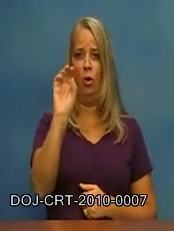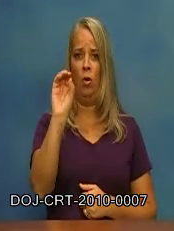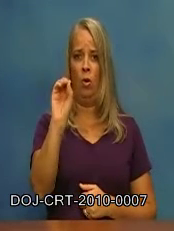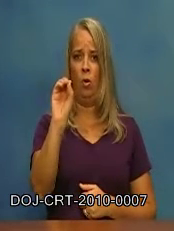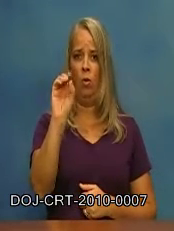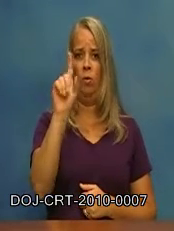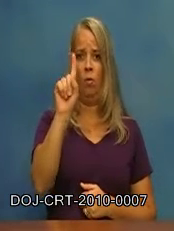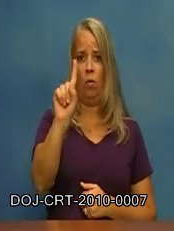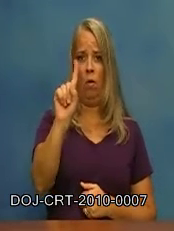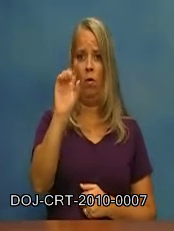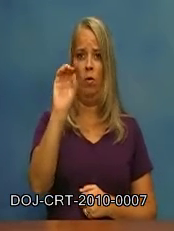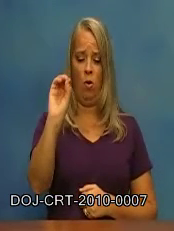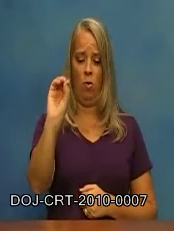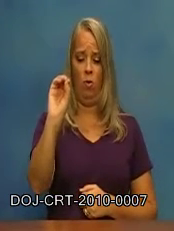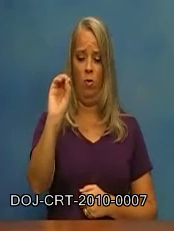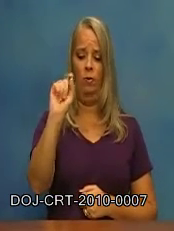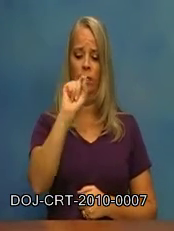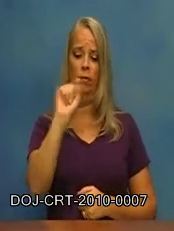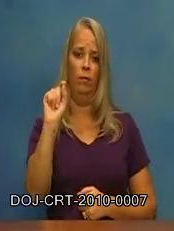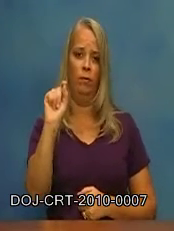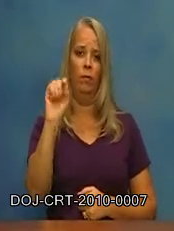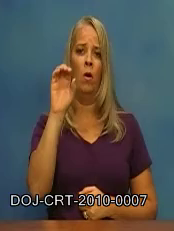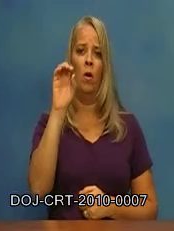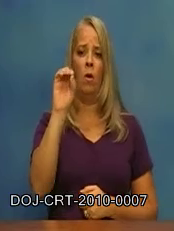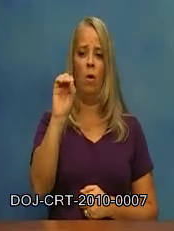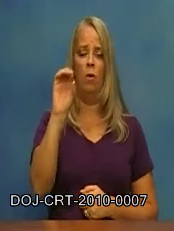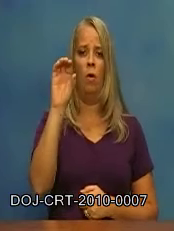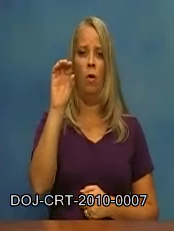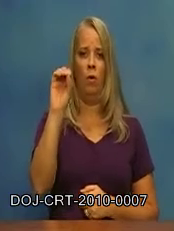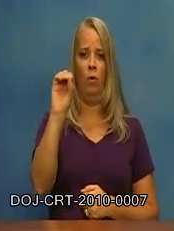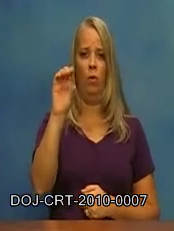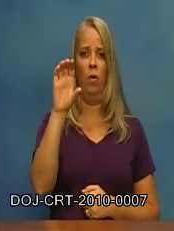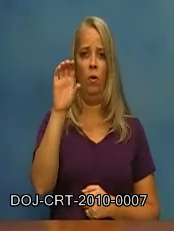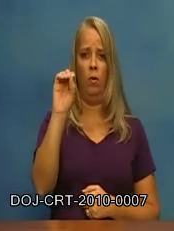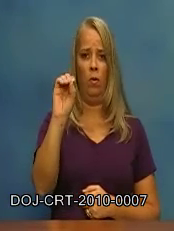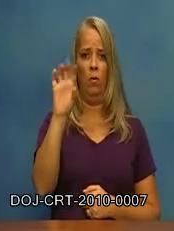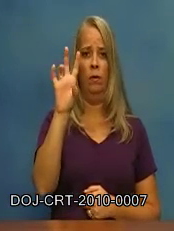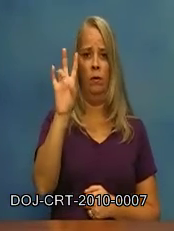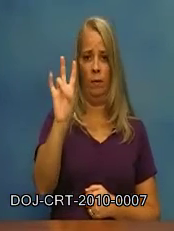-0007 To